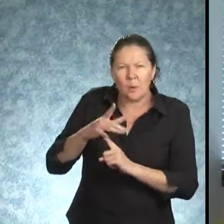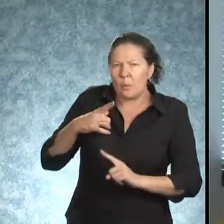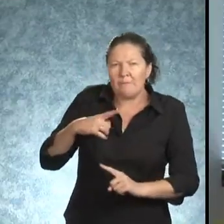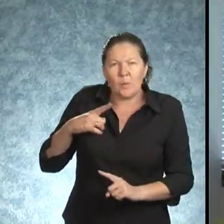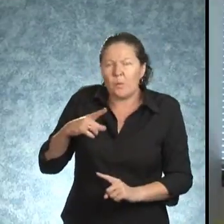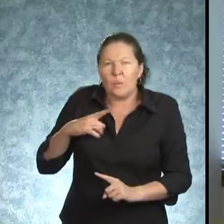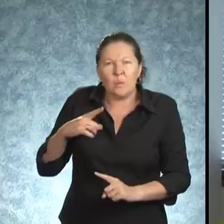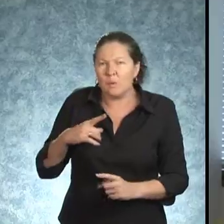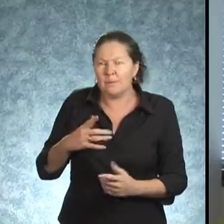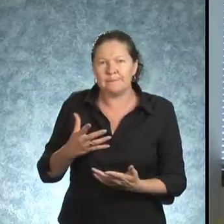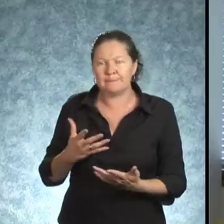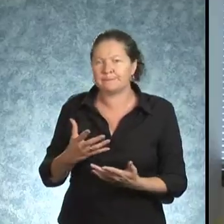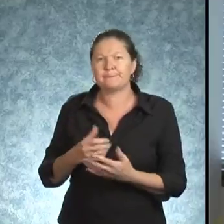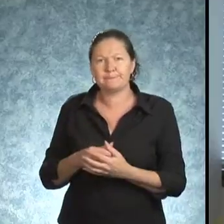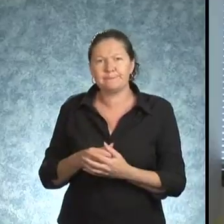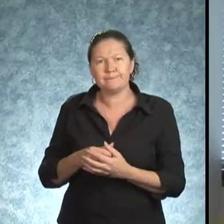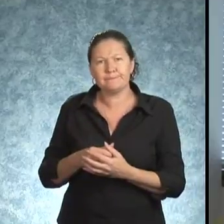to them.